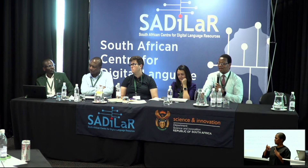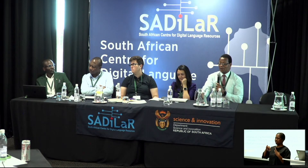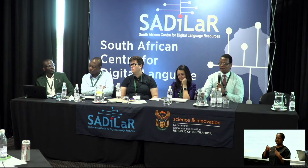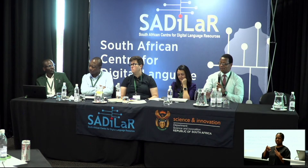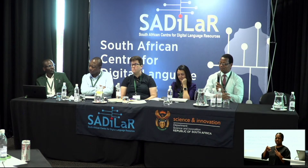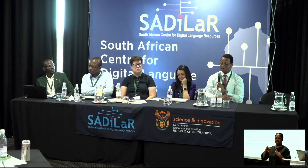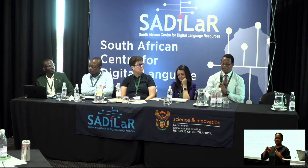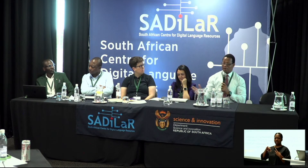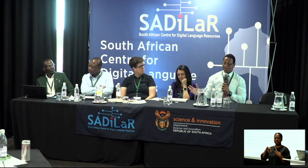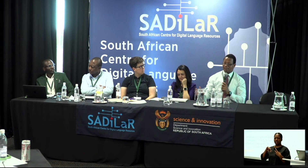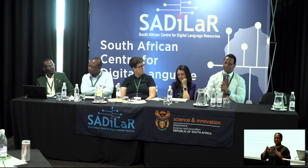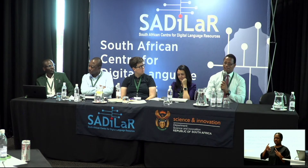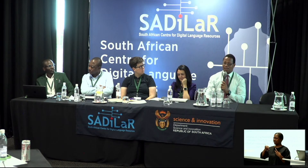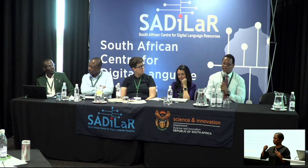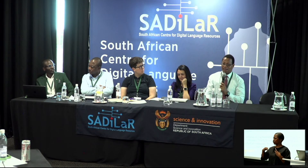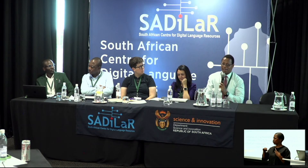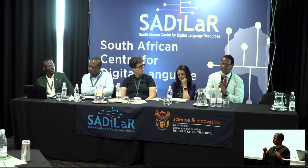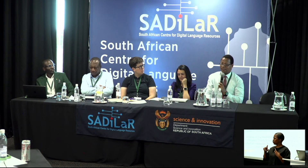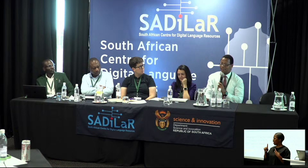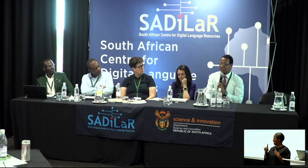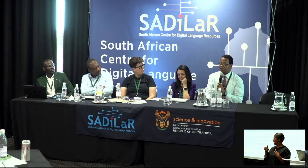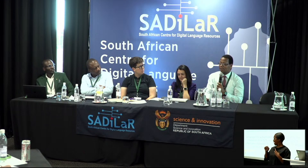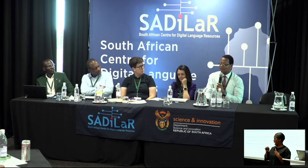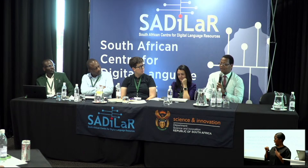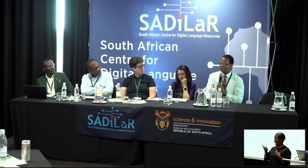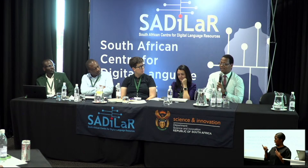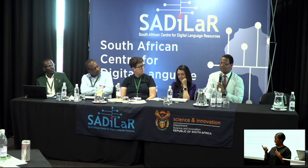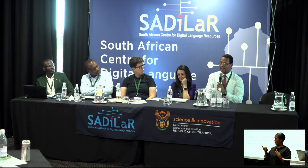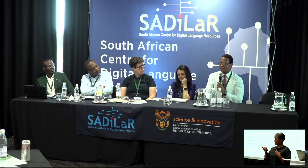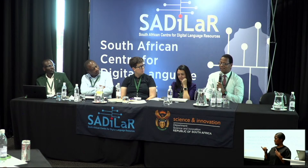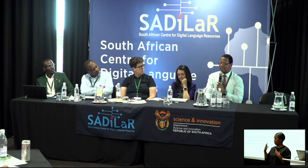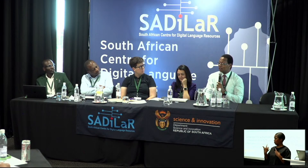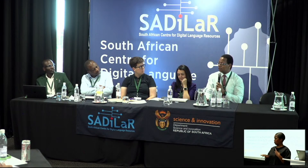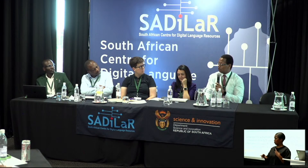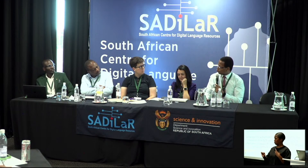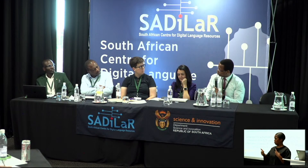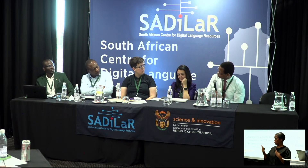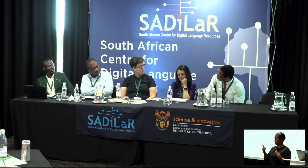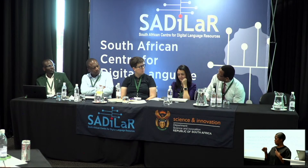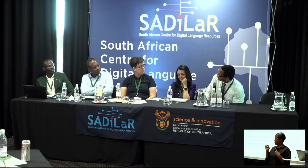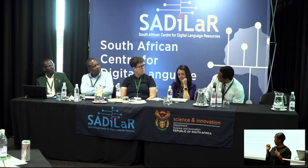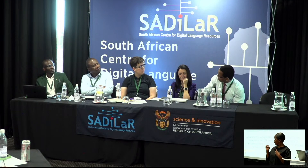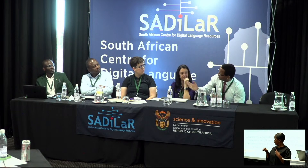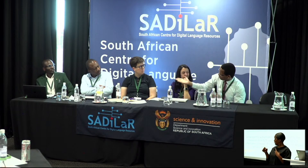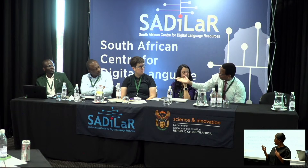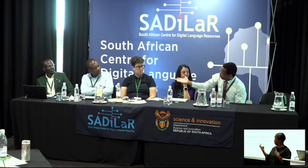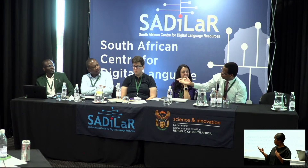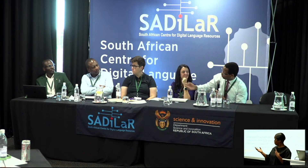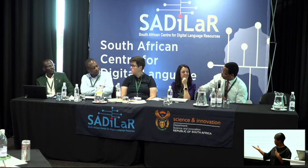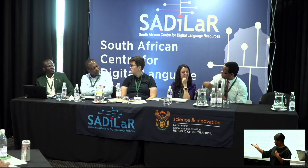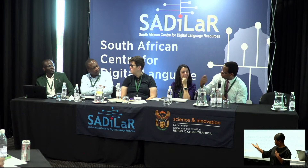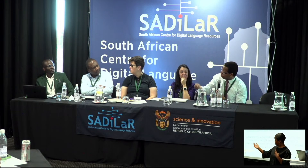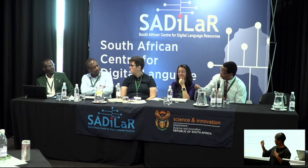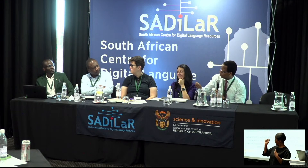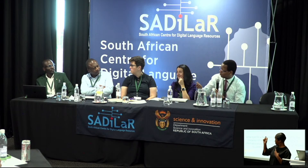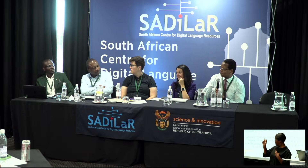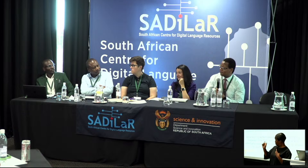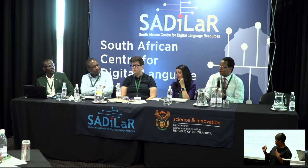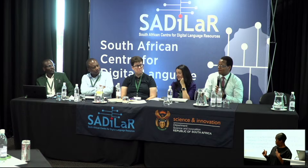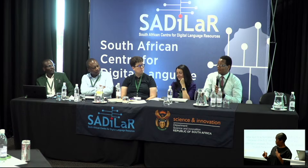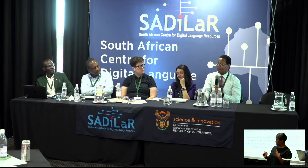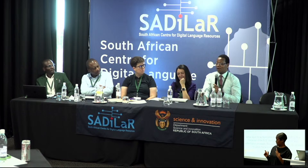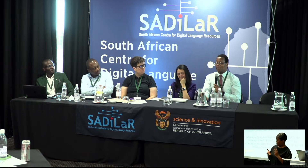Shakai, an amazing AI system that can also generate terminology on the go